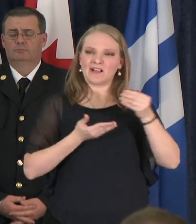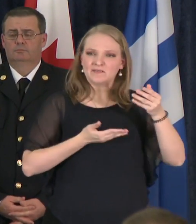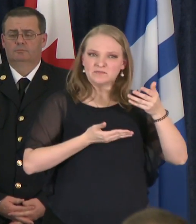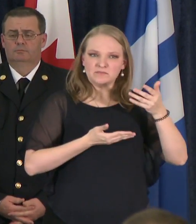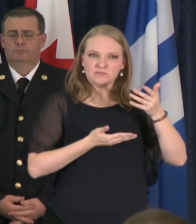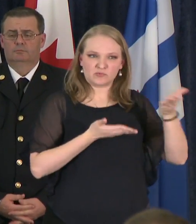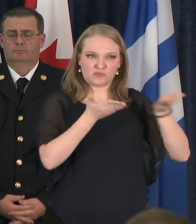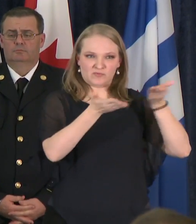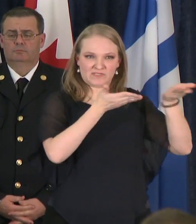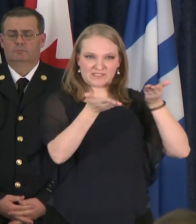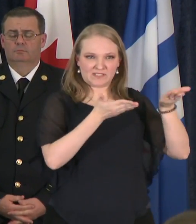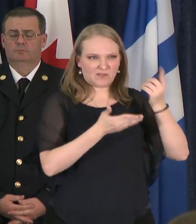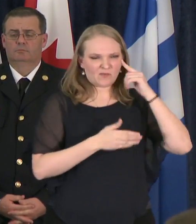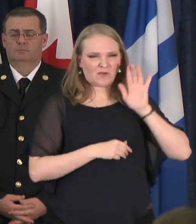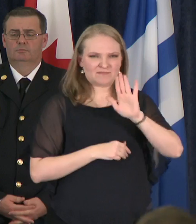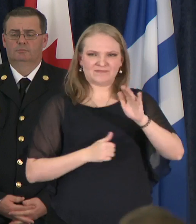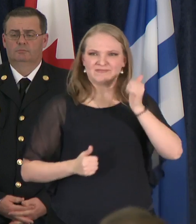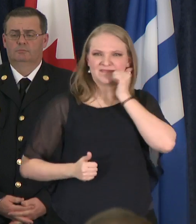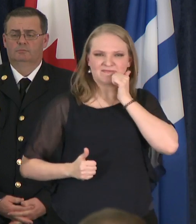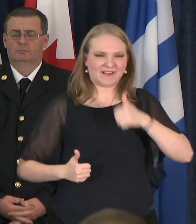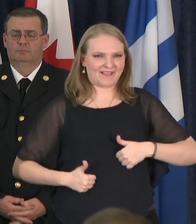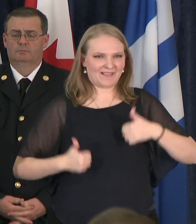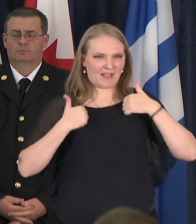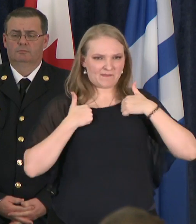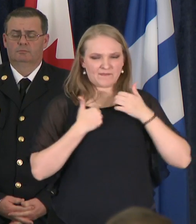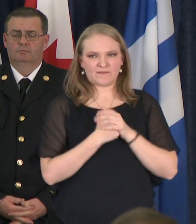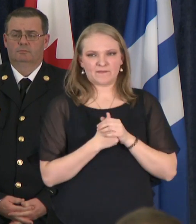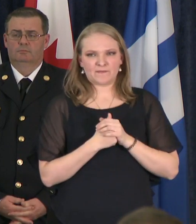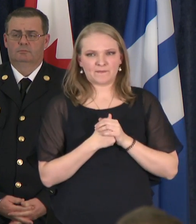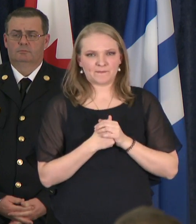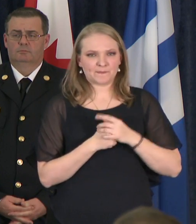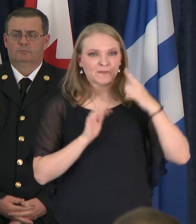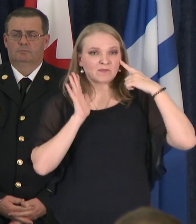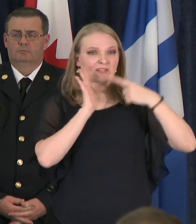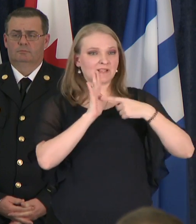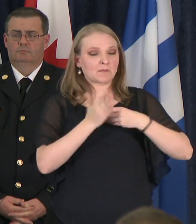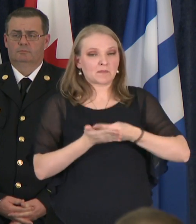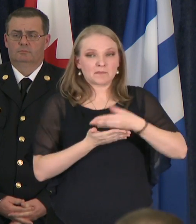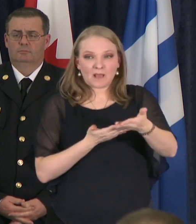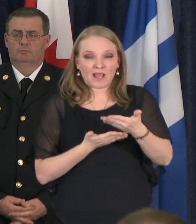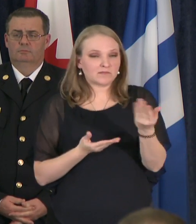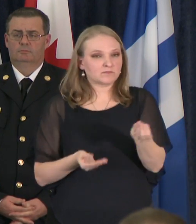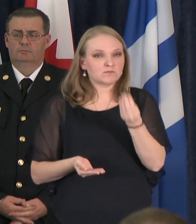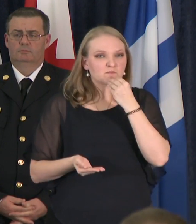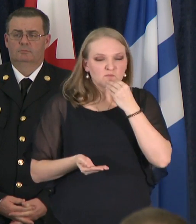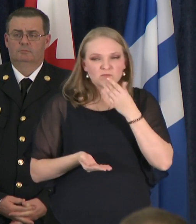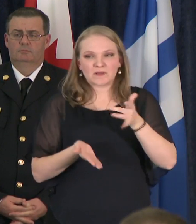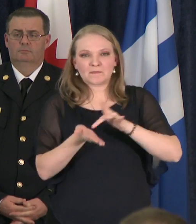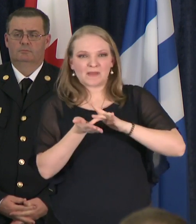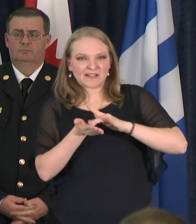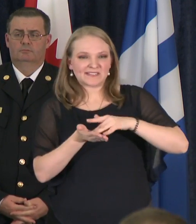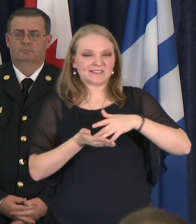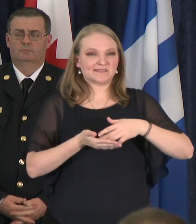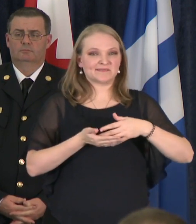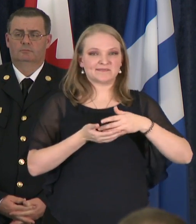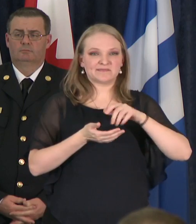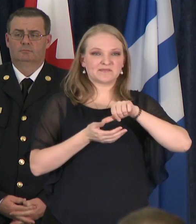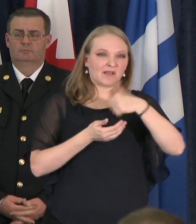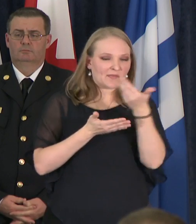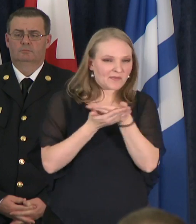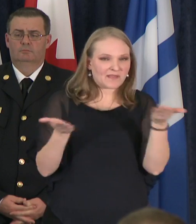the basic interactions that are required, say, for example, to purchase necessary goods, those are relatively